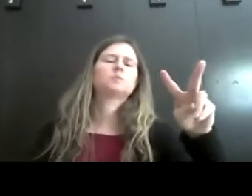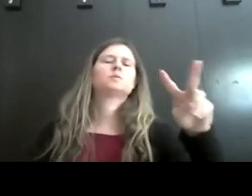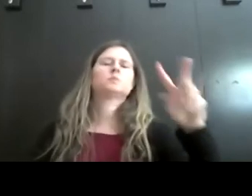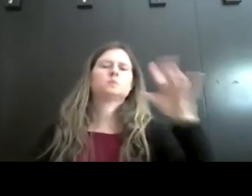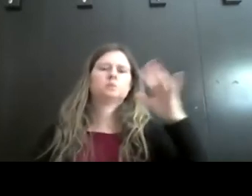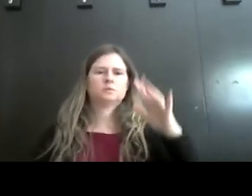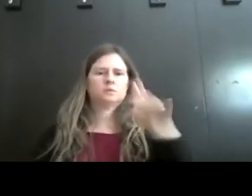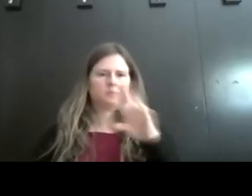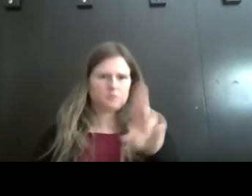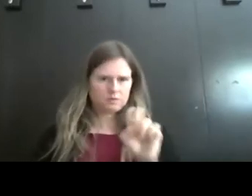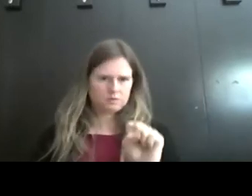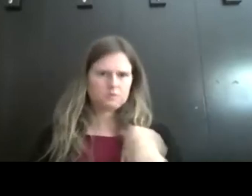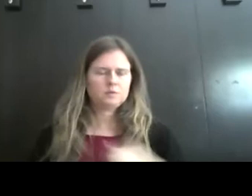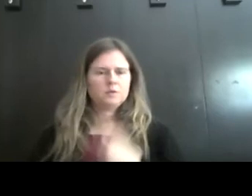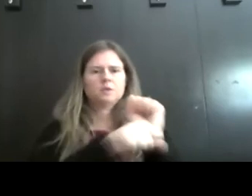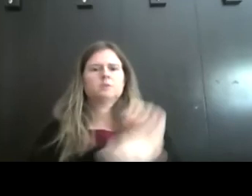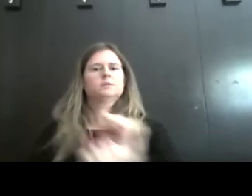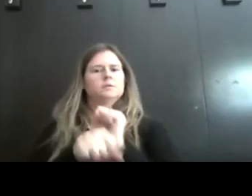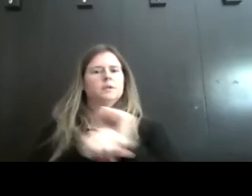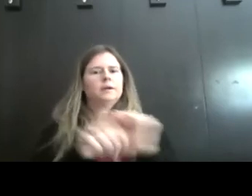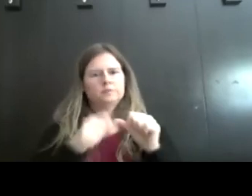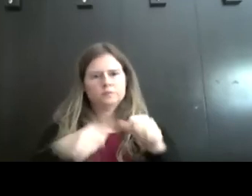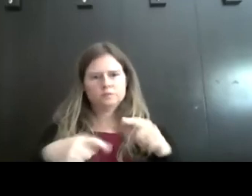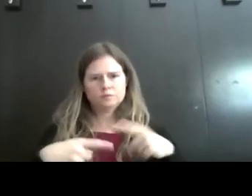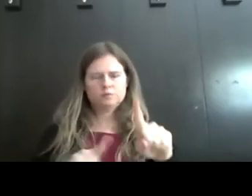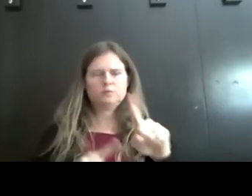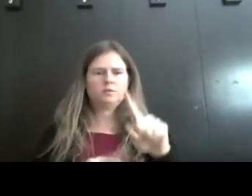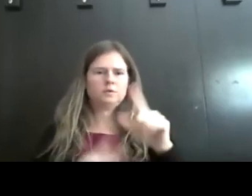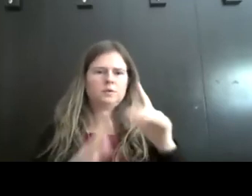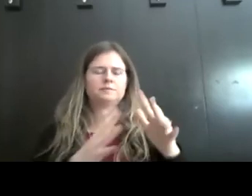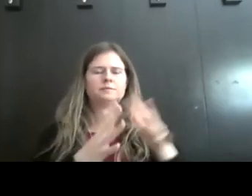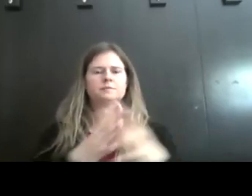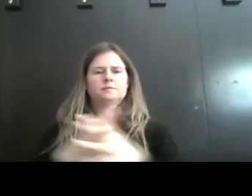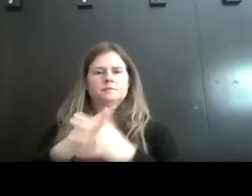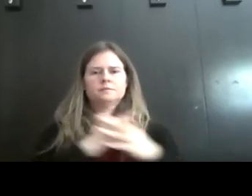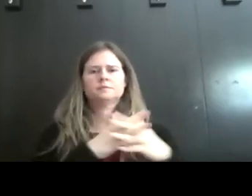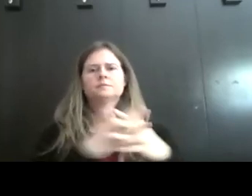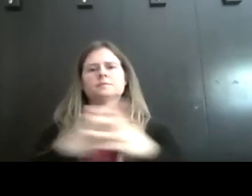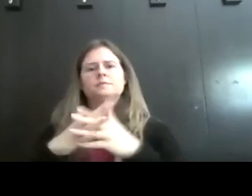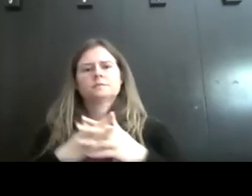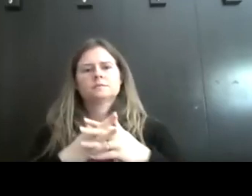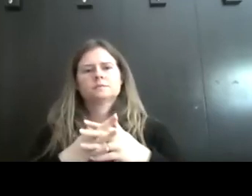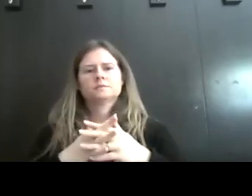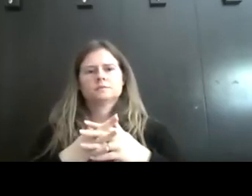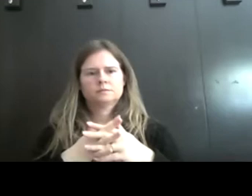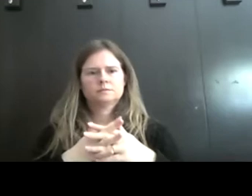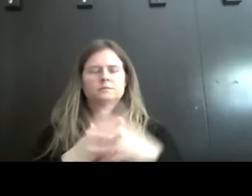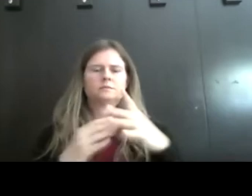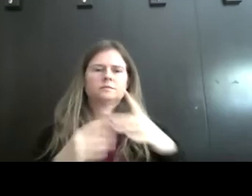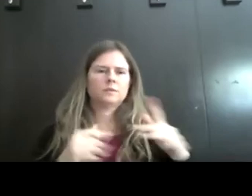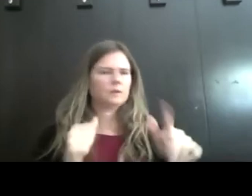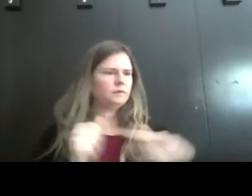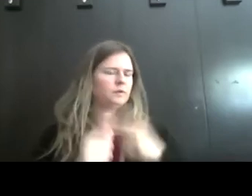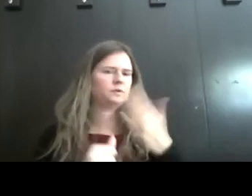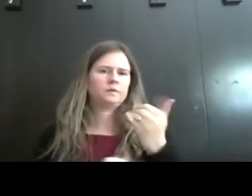were slaves during America, during the first 15 years of California's history.